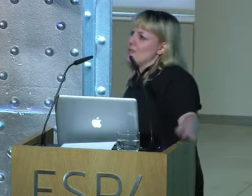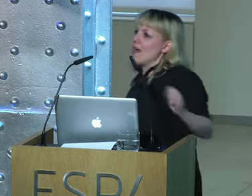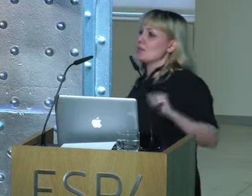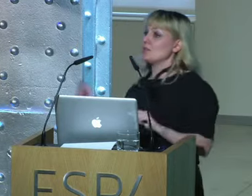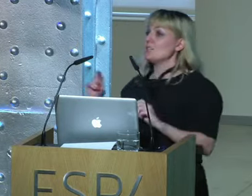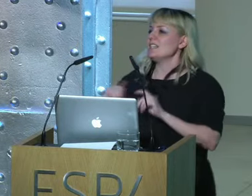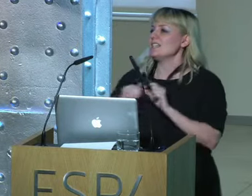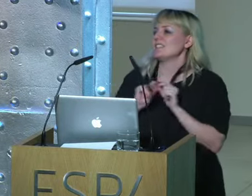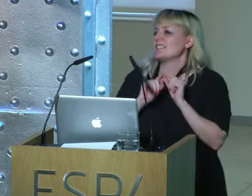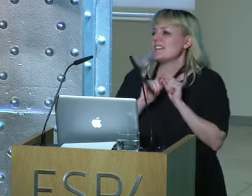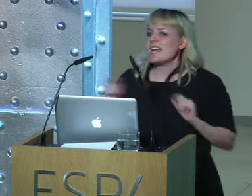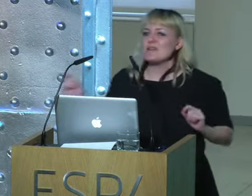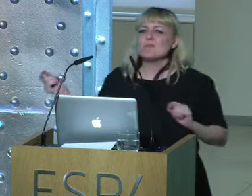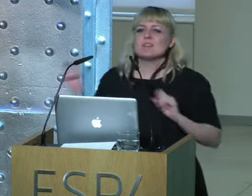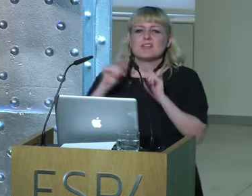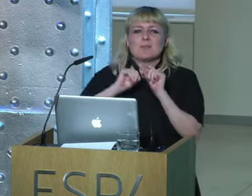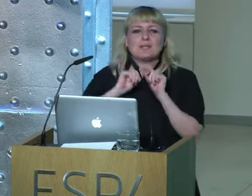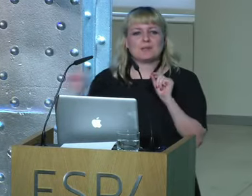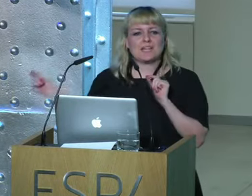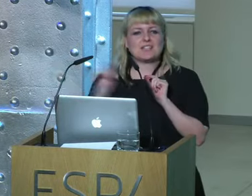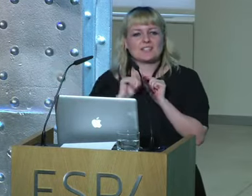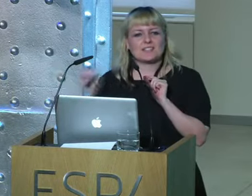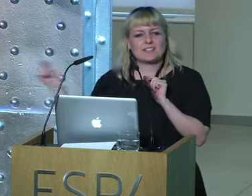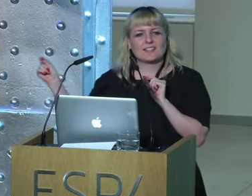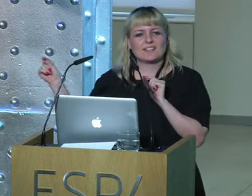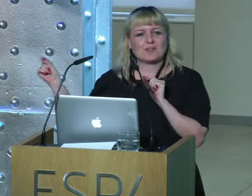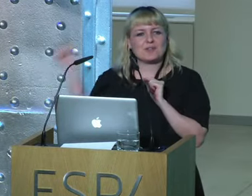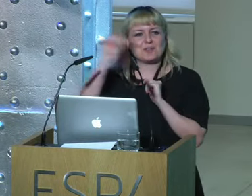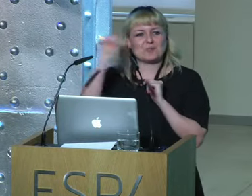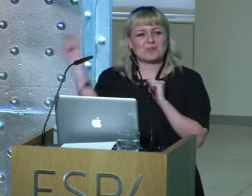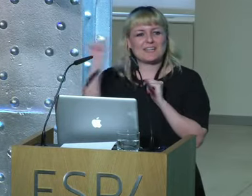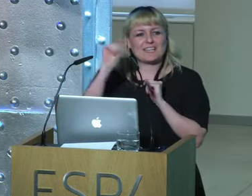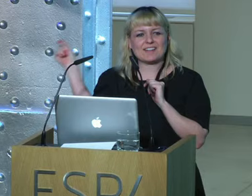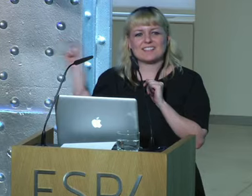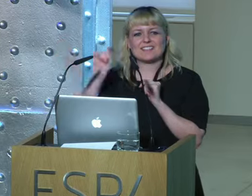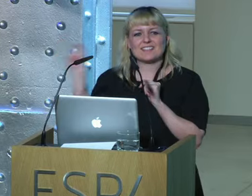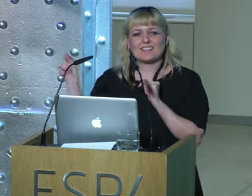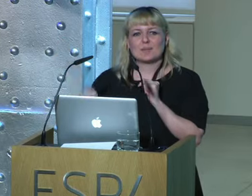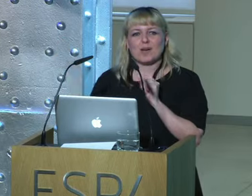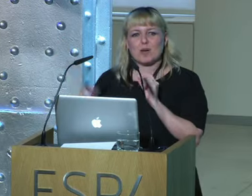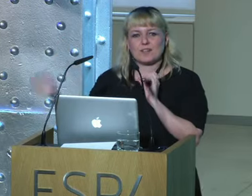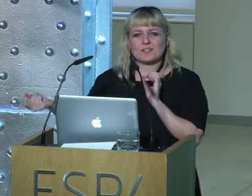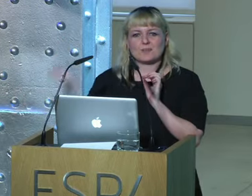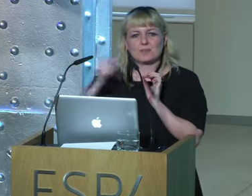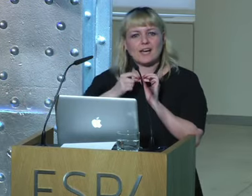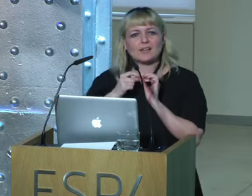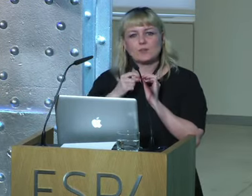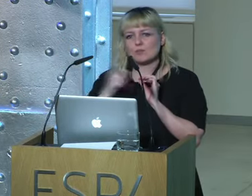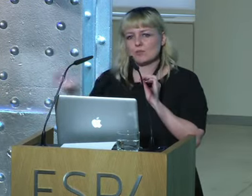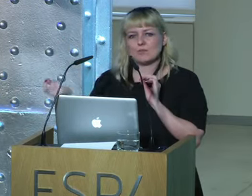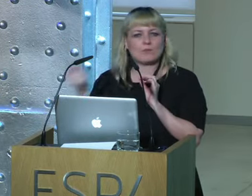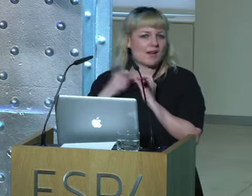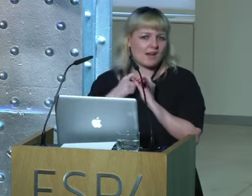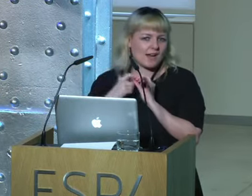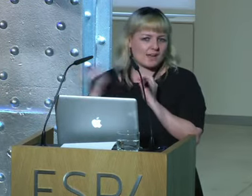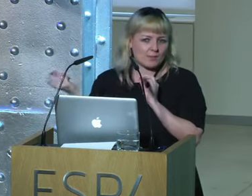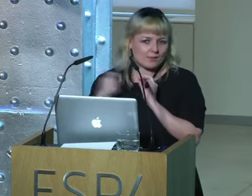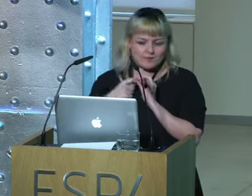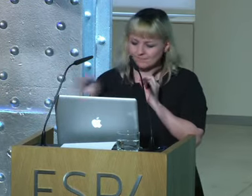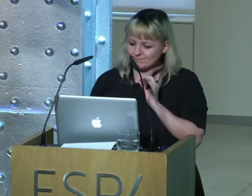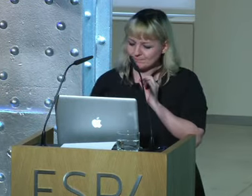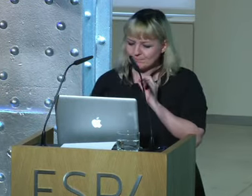it's about using the same manipulations that we use between characters, but we're just applying them to